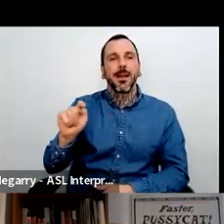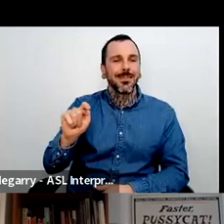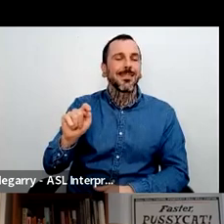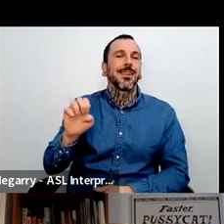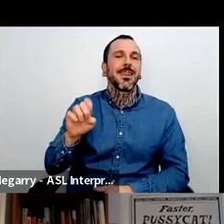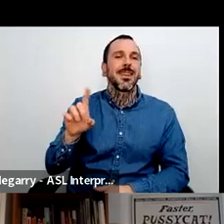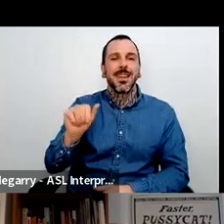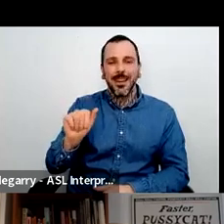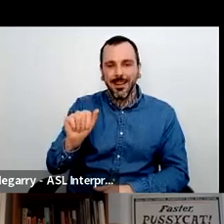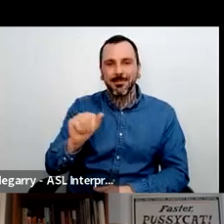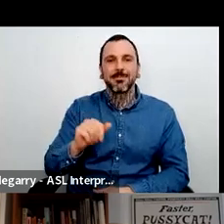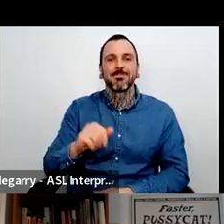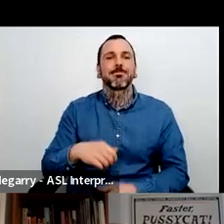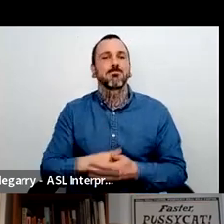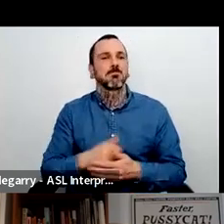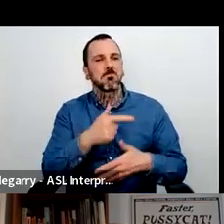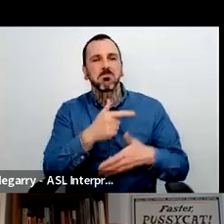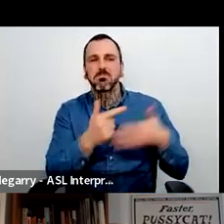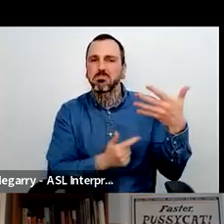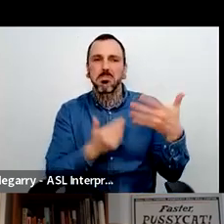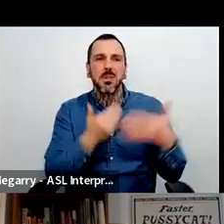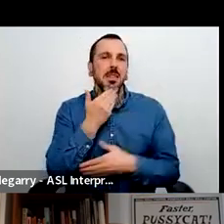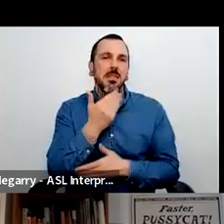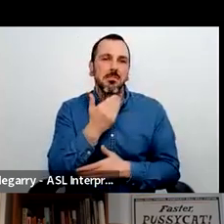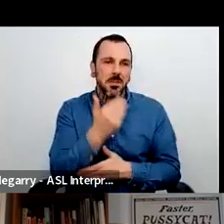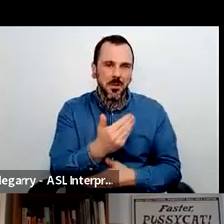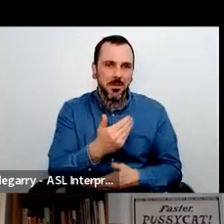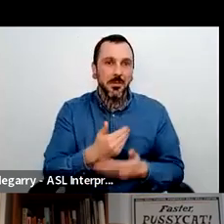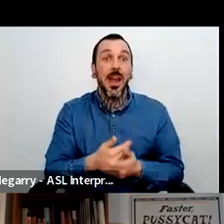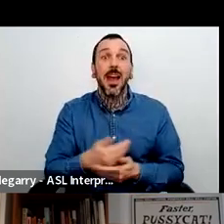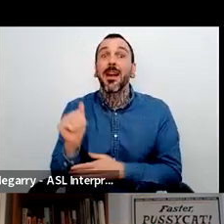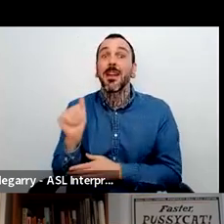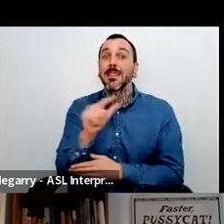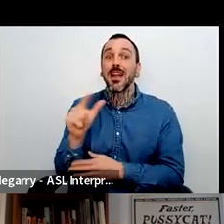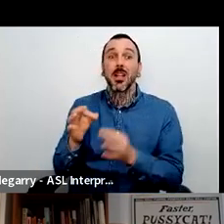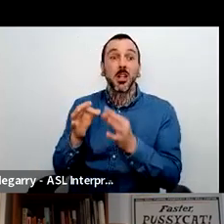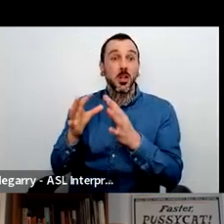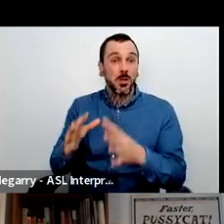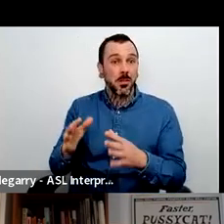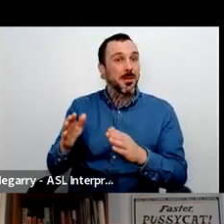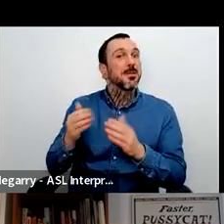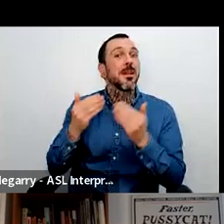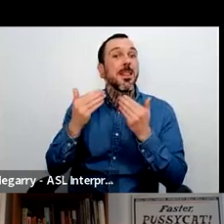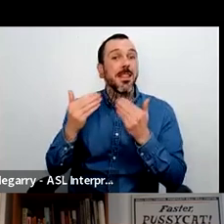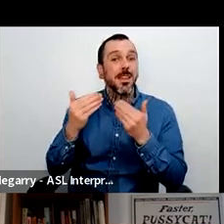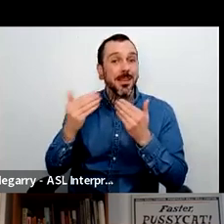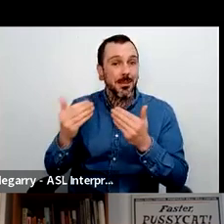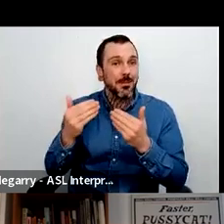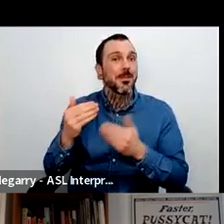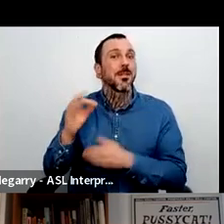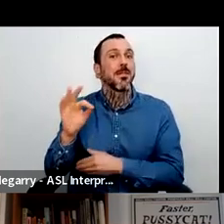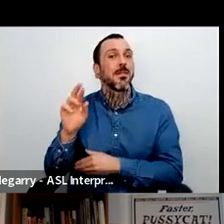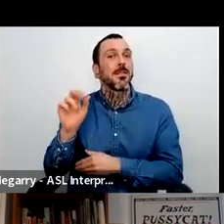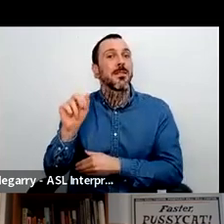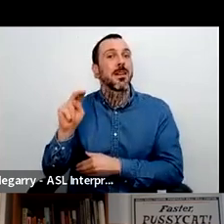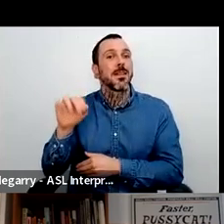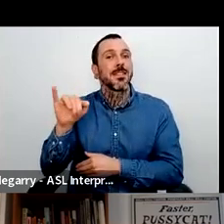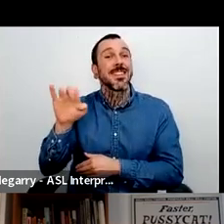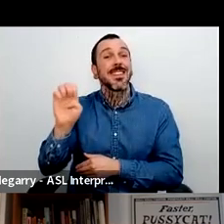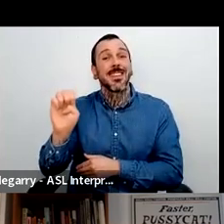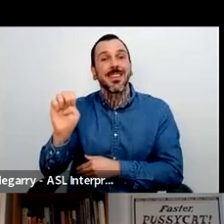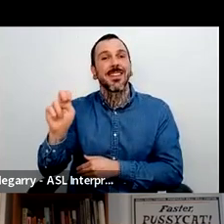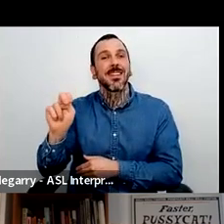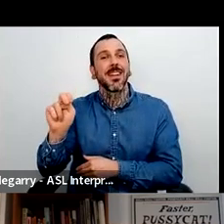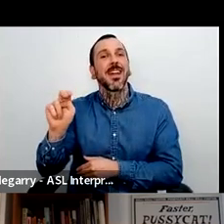to send a shout out to our ASL interpreters, Francine and Tyler. Thank you so